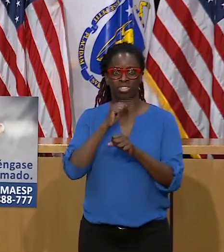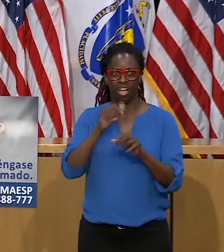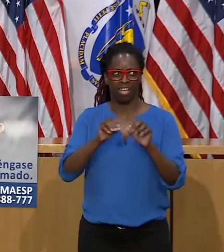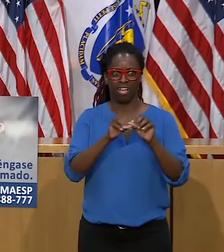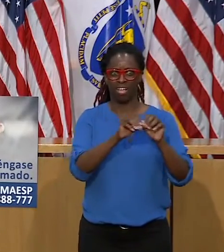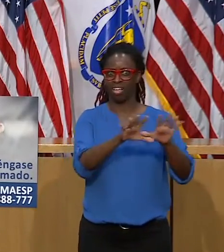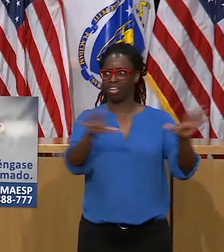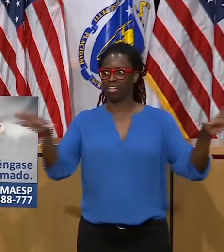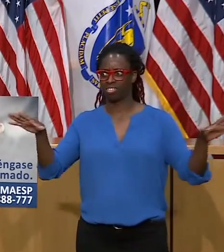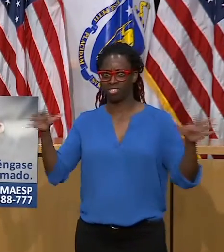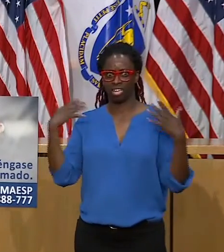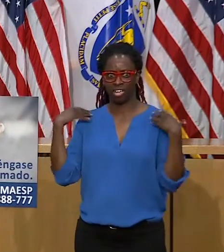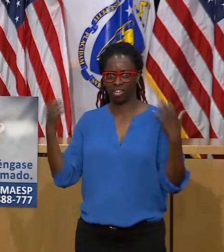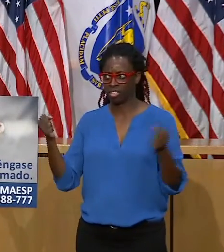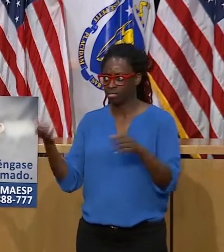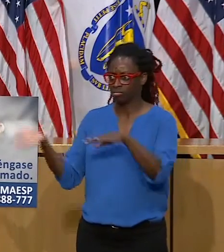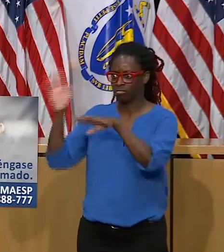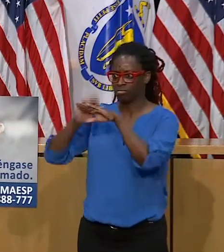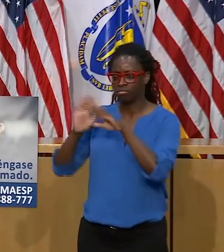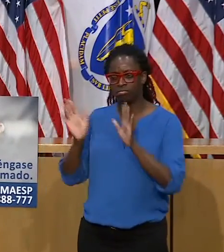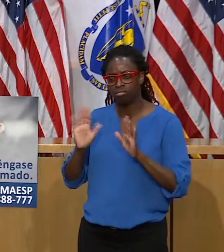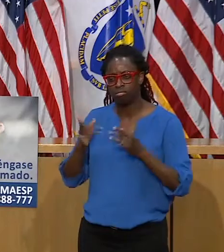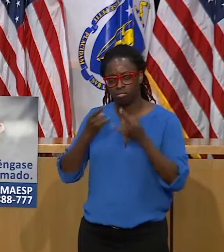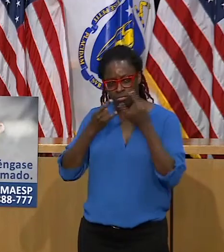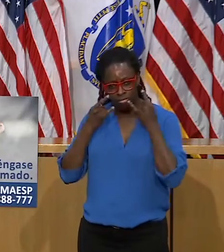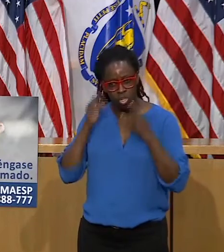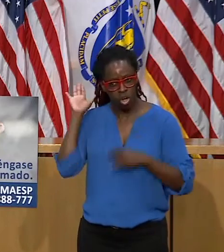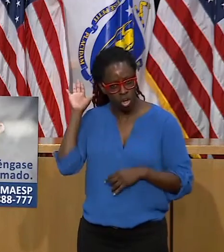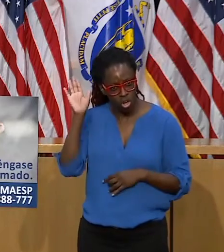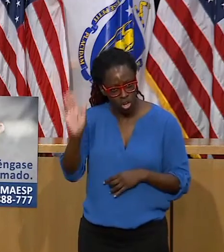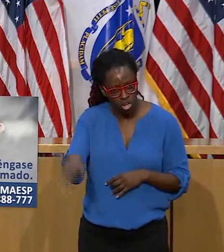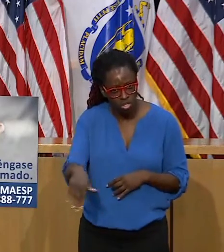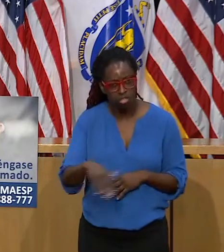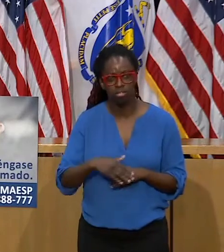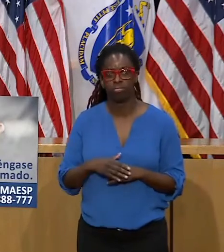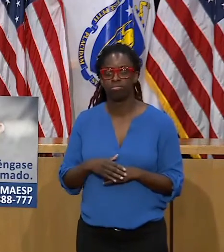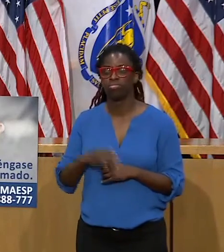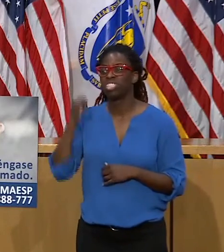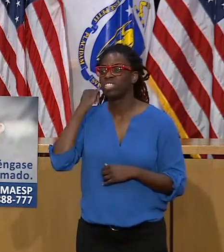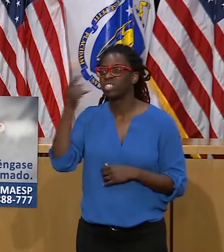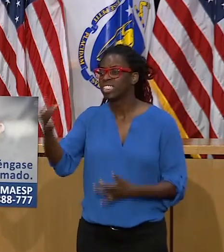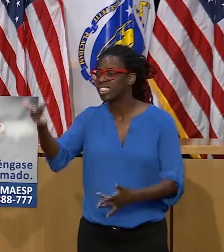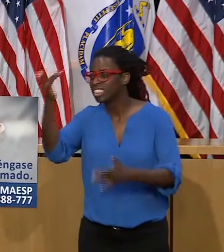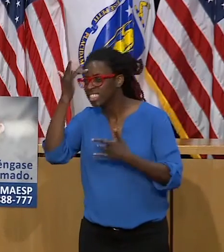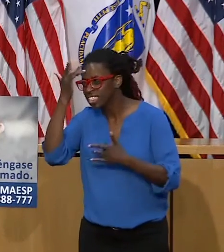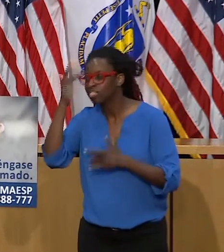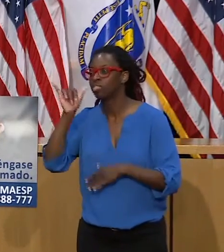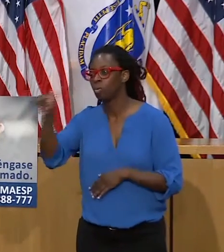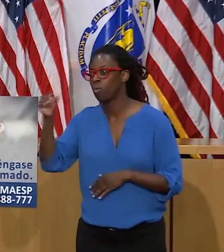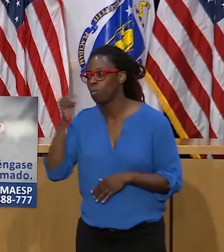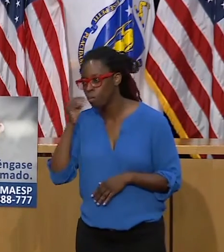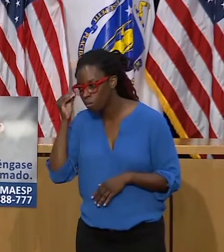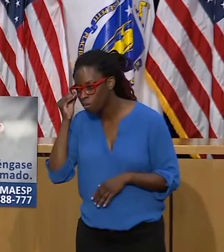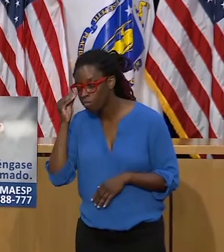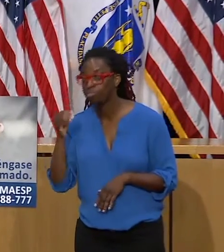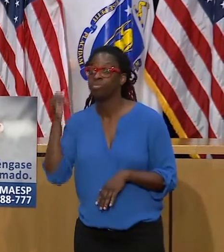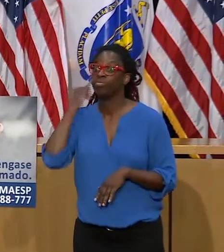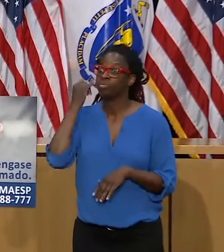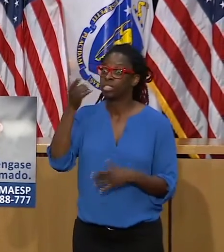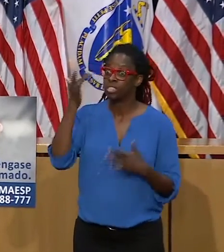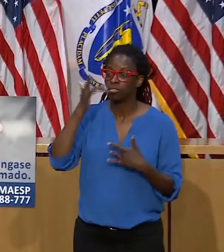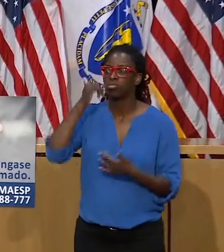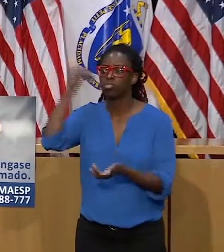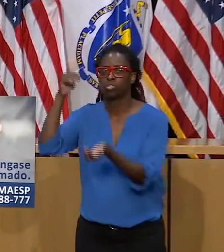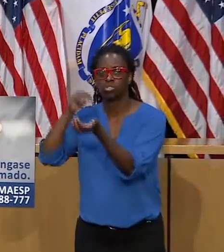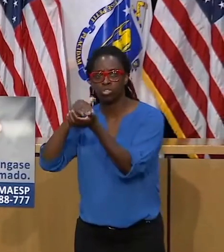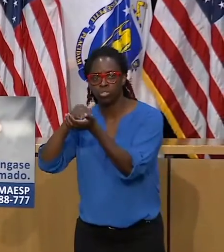stay home if you're sick and seek guidance from your medical provider if you present with COVID-19 symptoms. We're